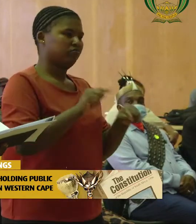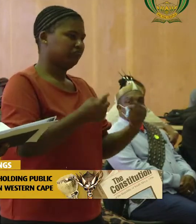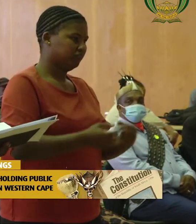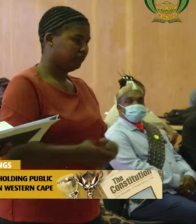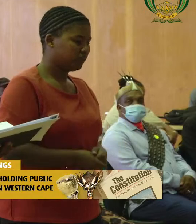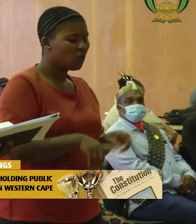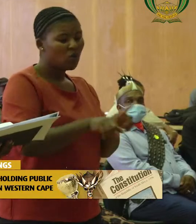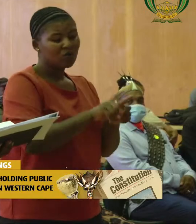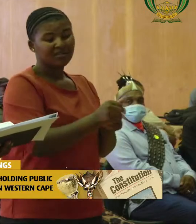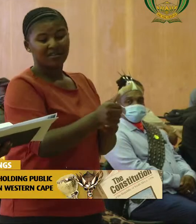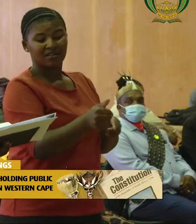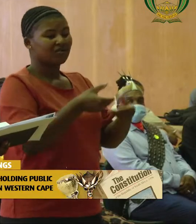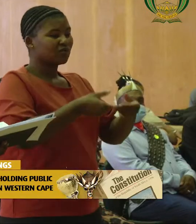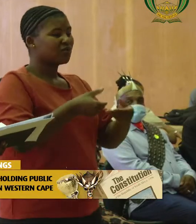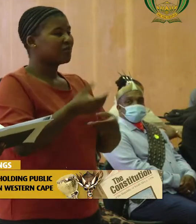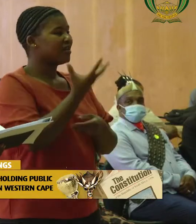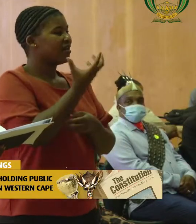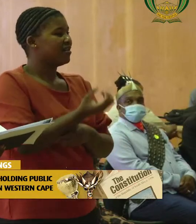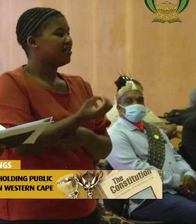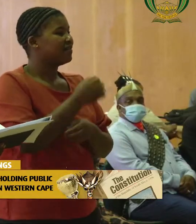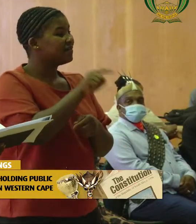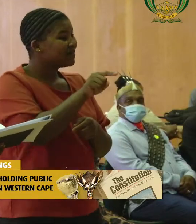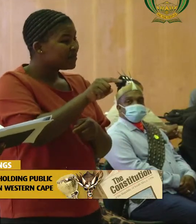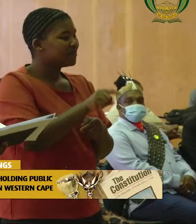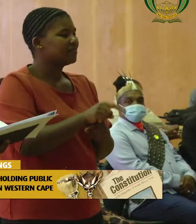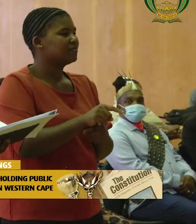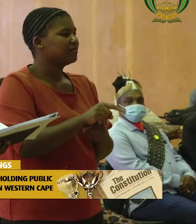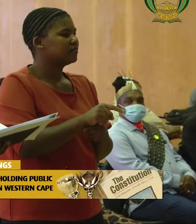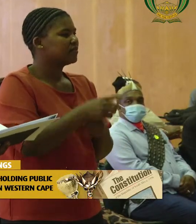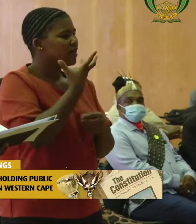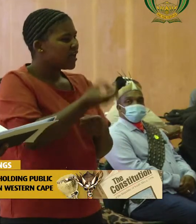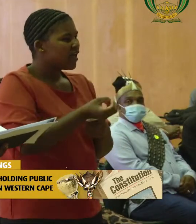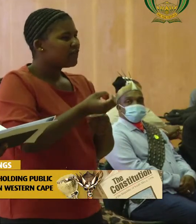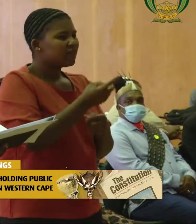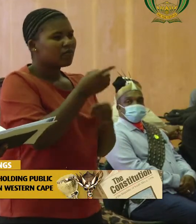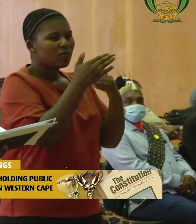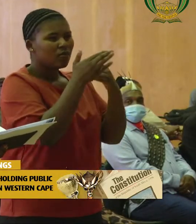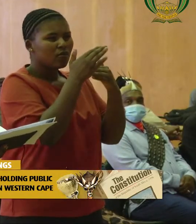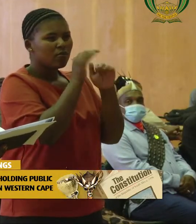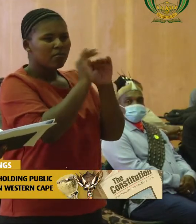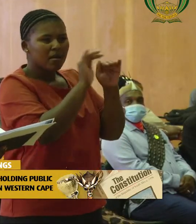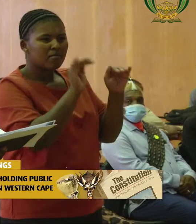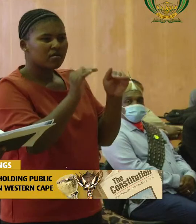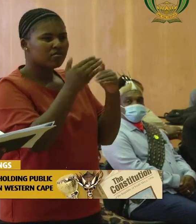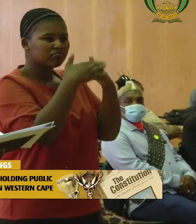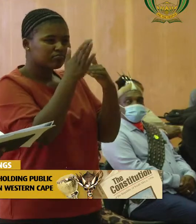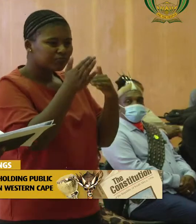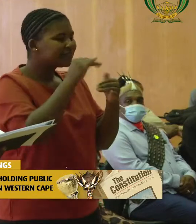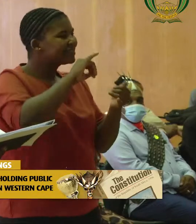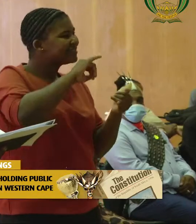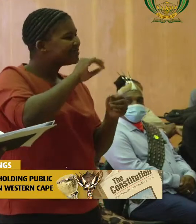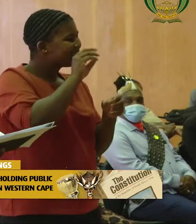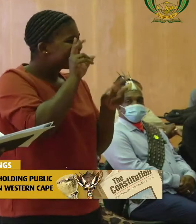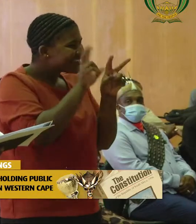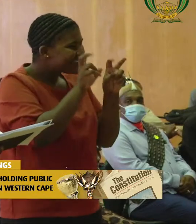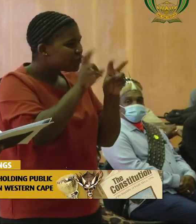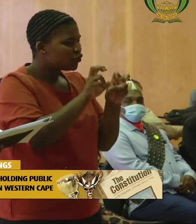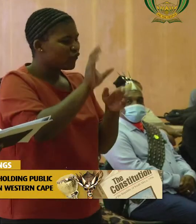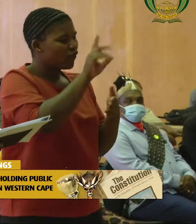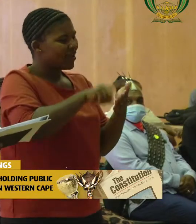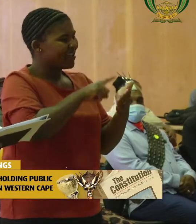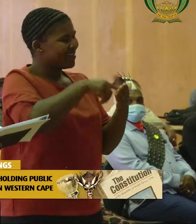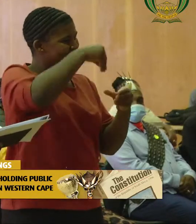other documents that also are on the public domain that were dealing with the same subject matter, which is